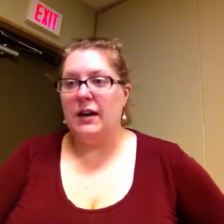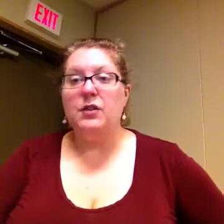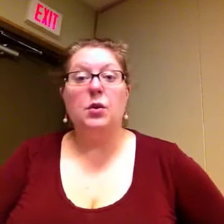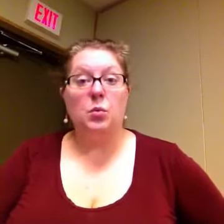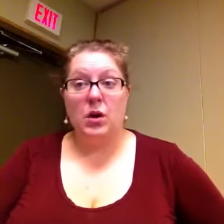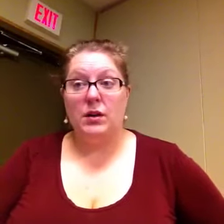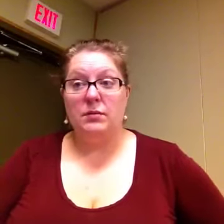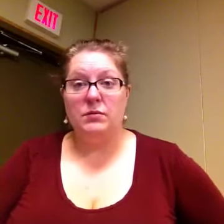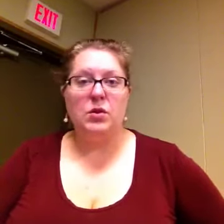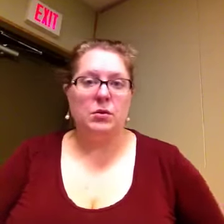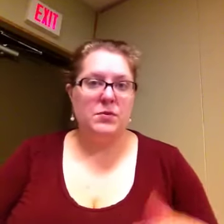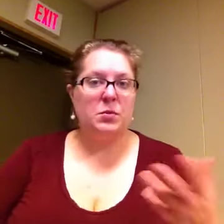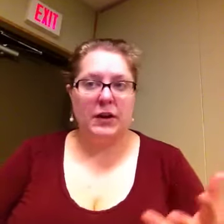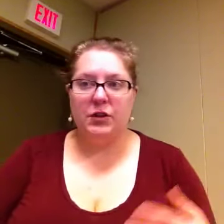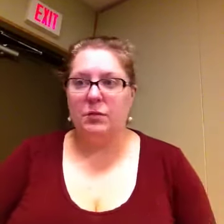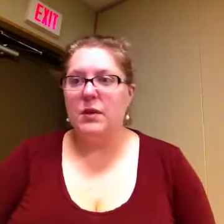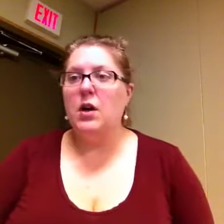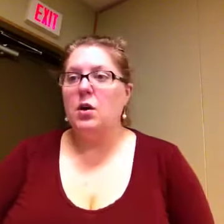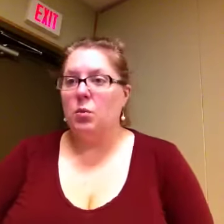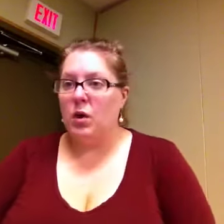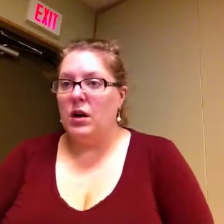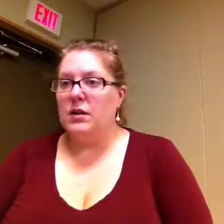alto 1, or sopralto. 1.